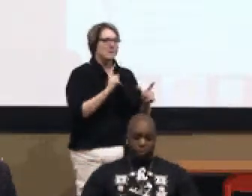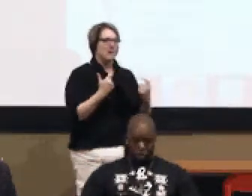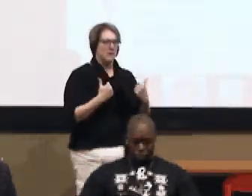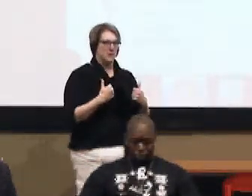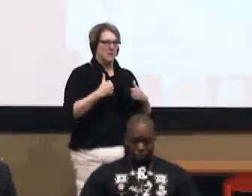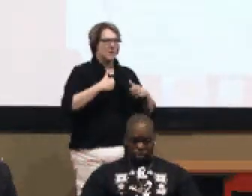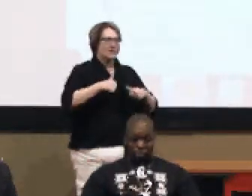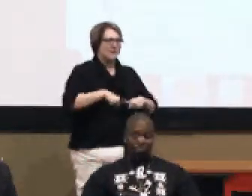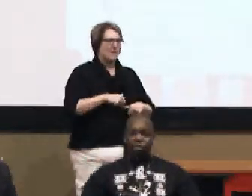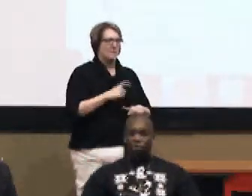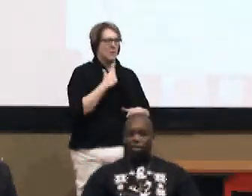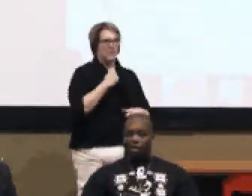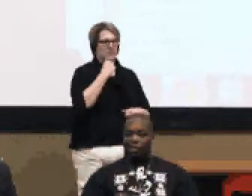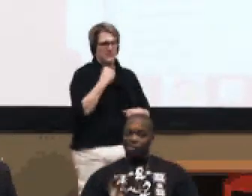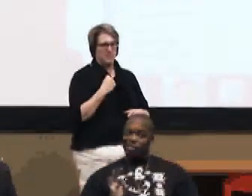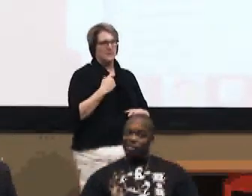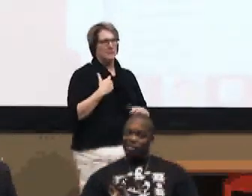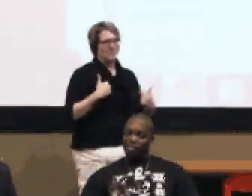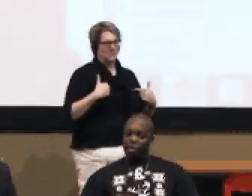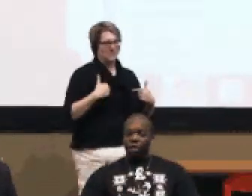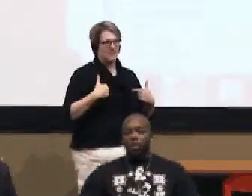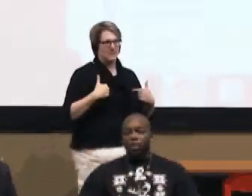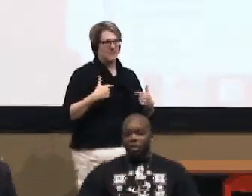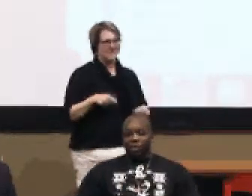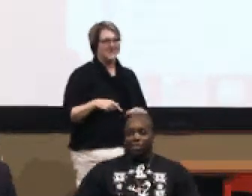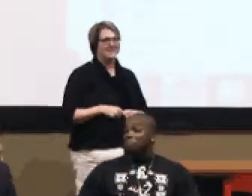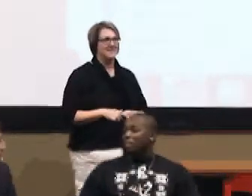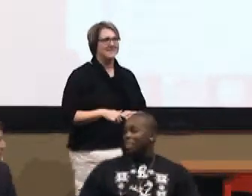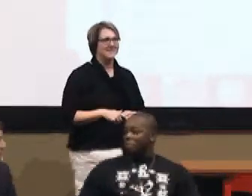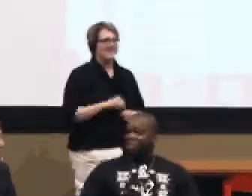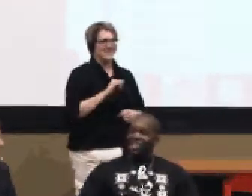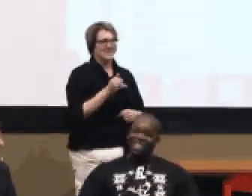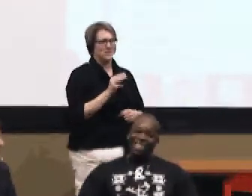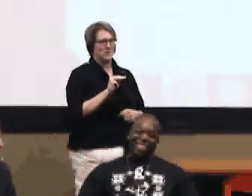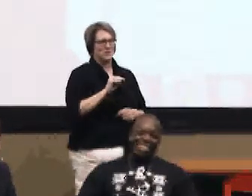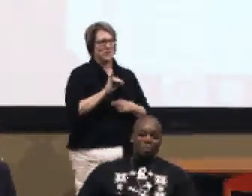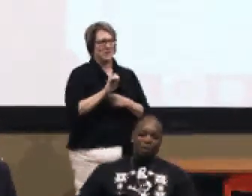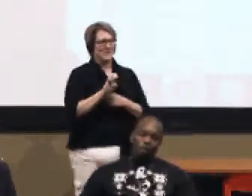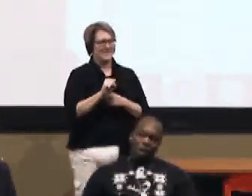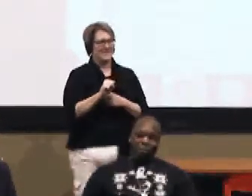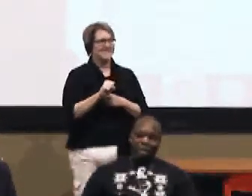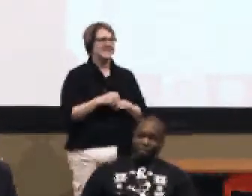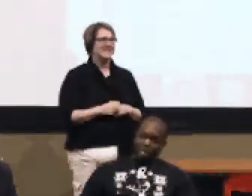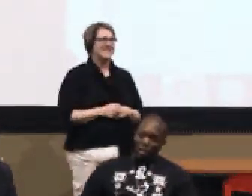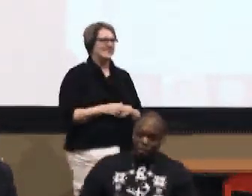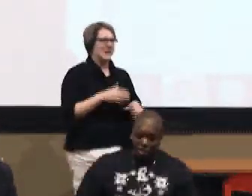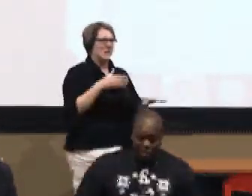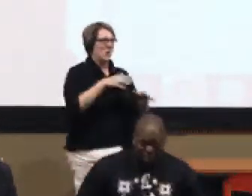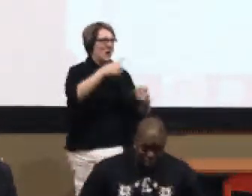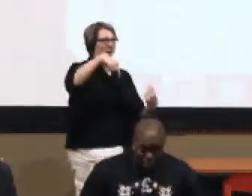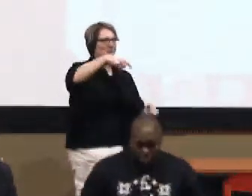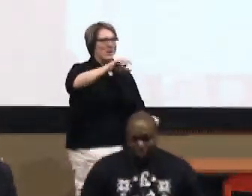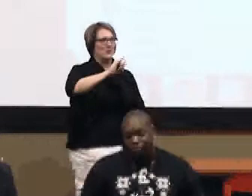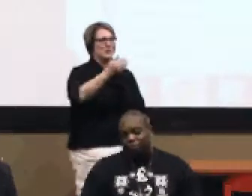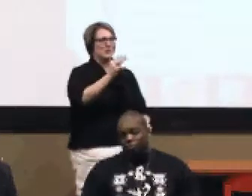my really sweet crew neck. Your And my jammies. I'm walking around